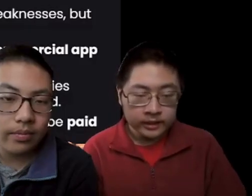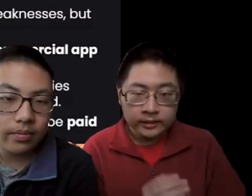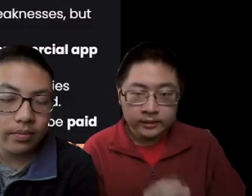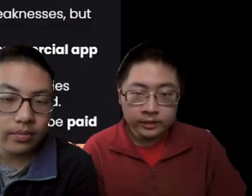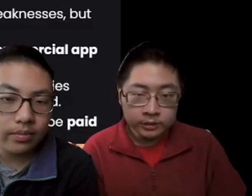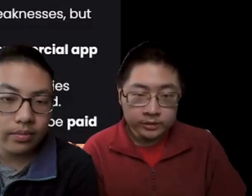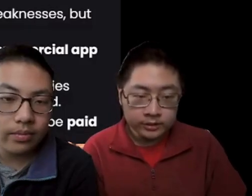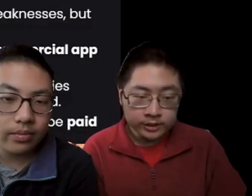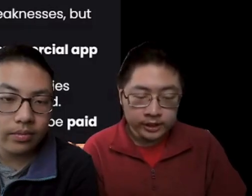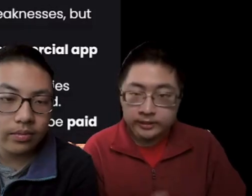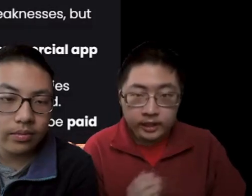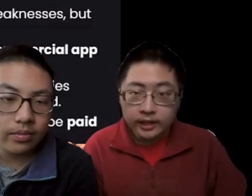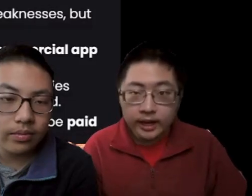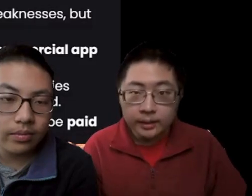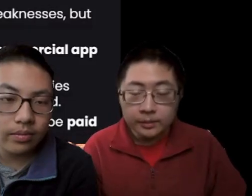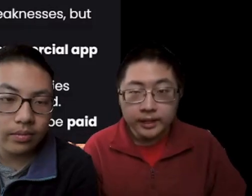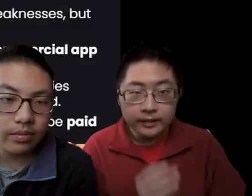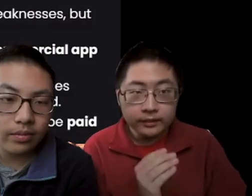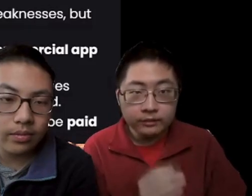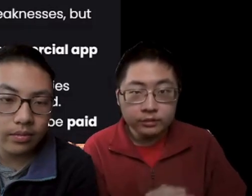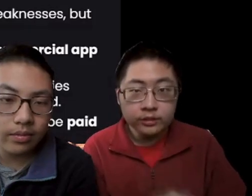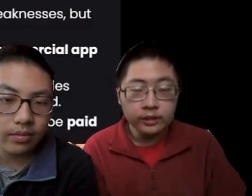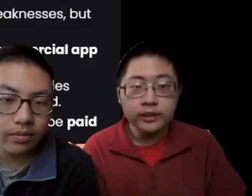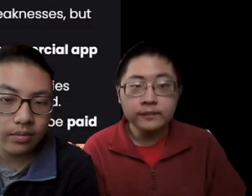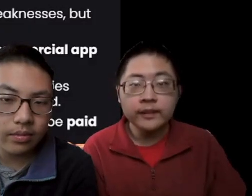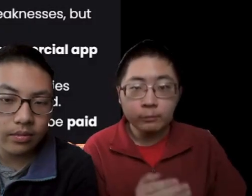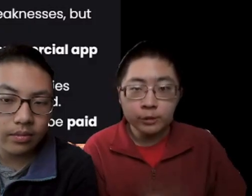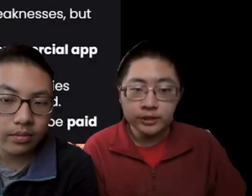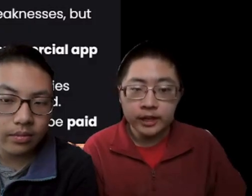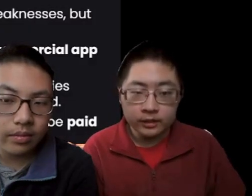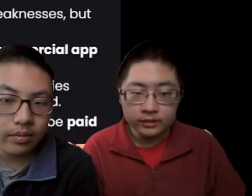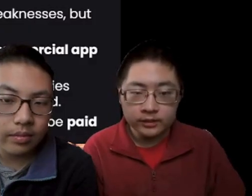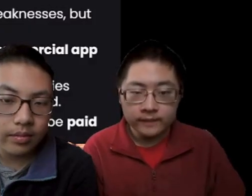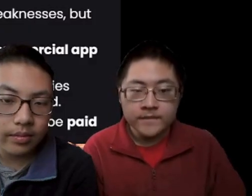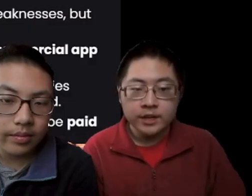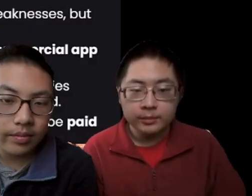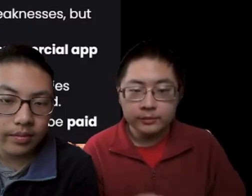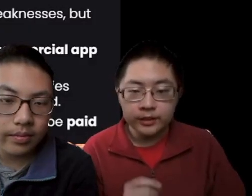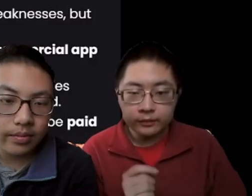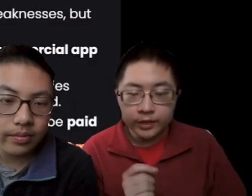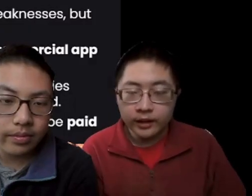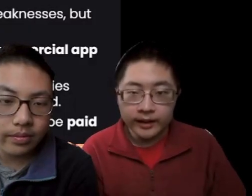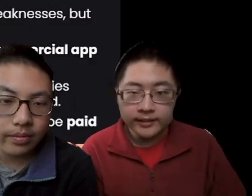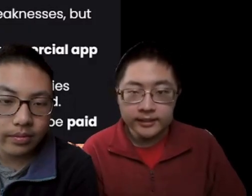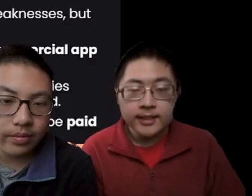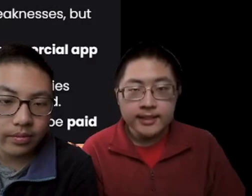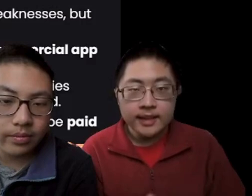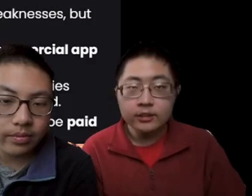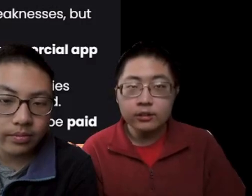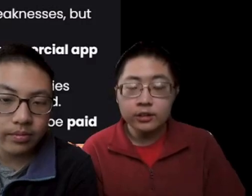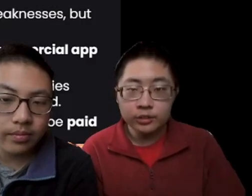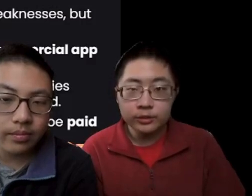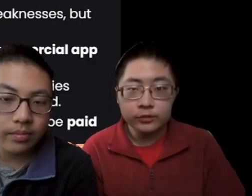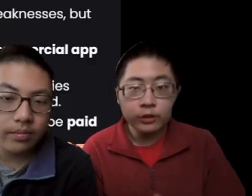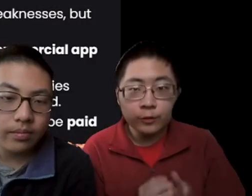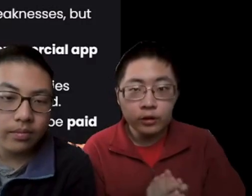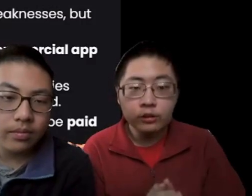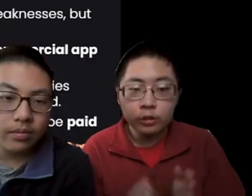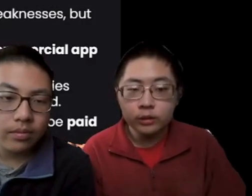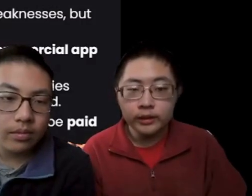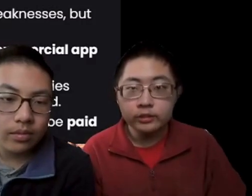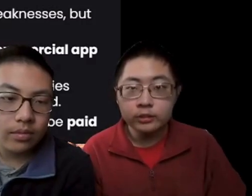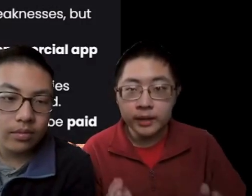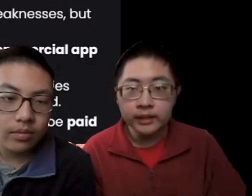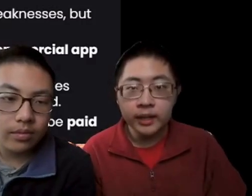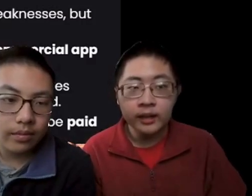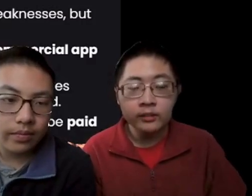Citizen, their research is not an app, and their results are even worse than ours. Government-funded VRS, that's interpreter for phone calls